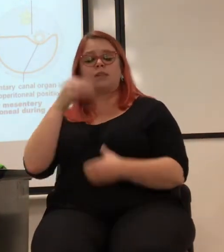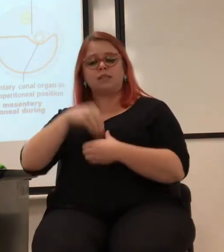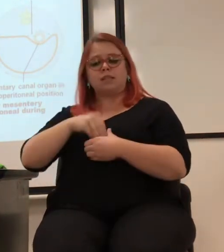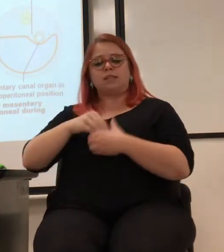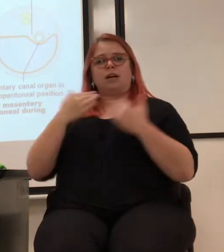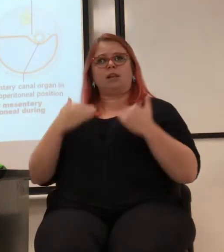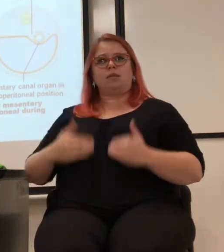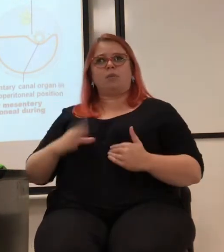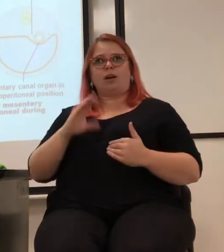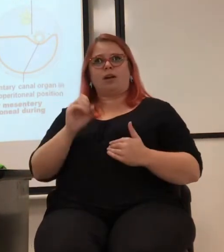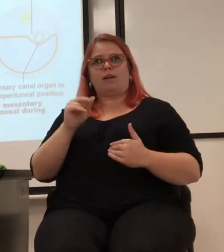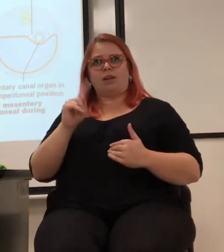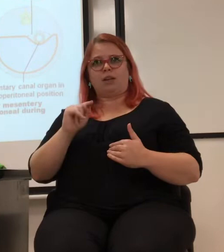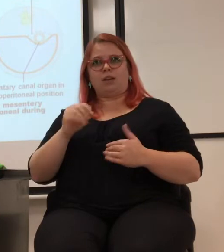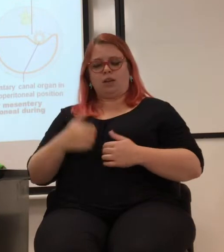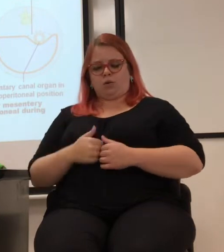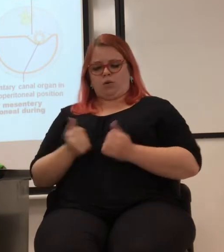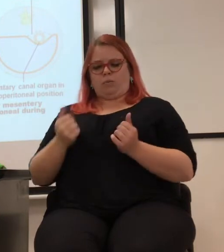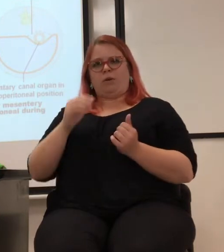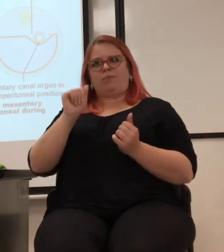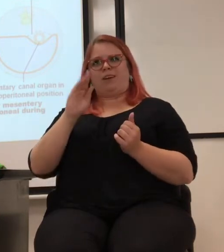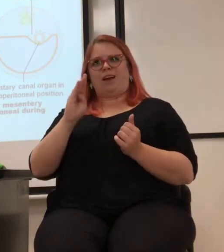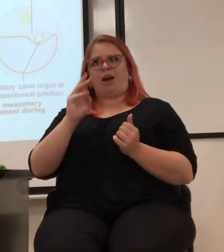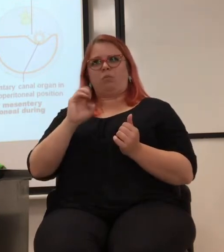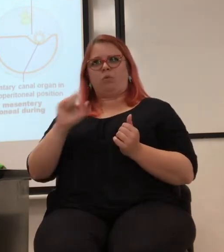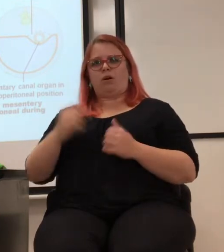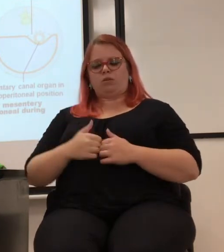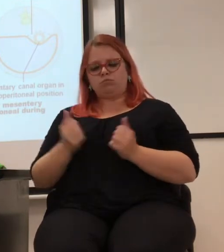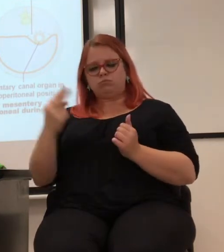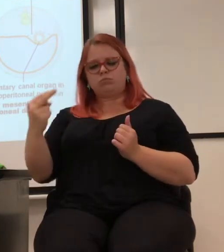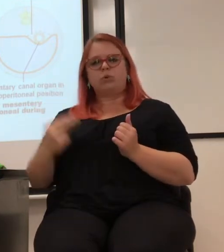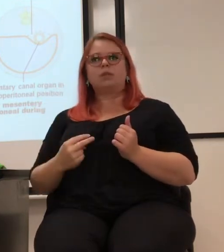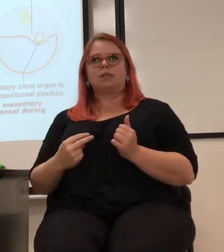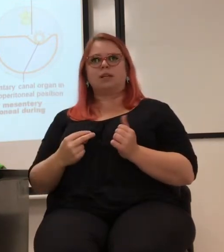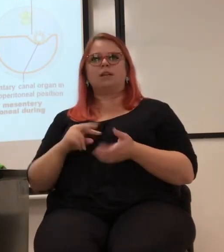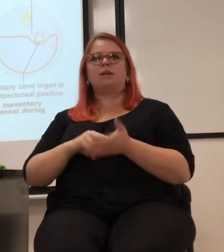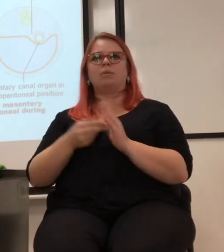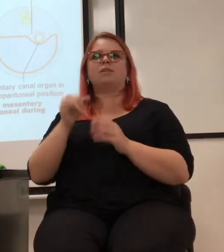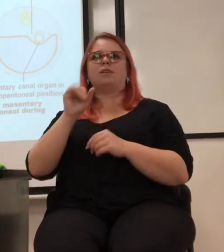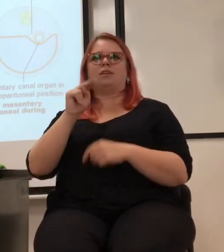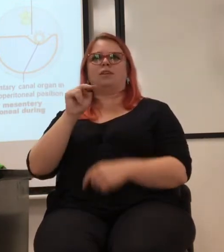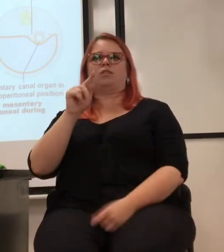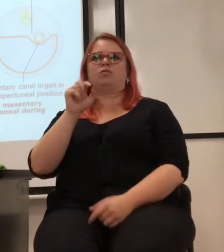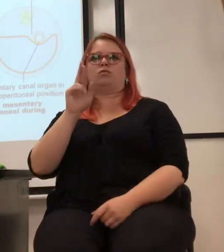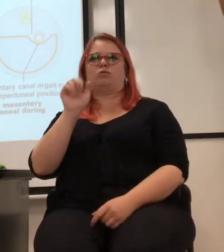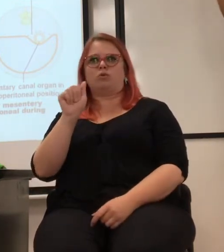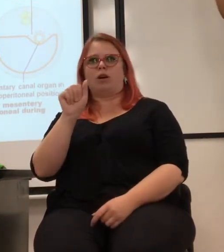open up the ab wall and you see it, that's intraperitoneal. You're in the body cavity, basically.